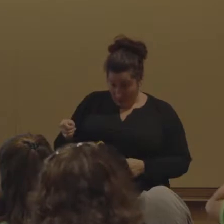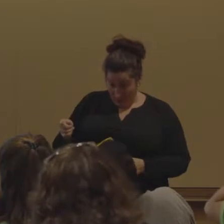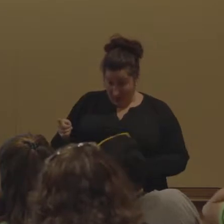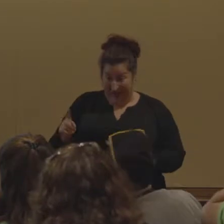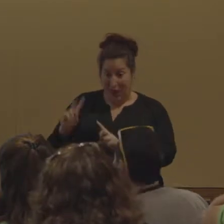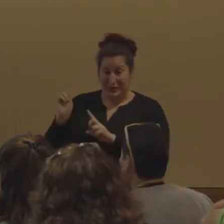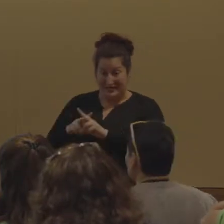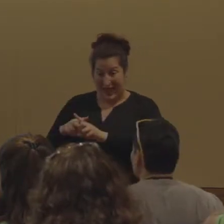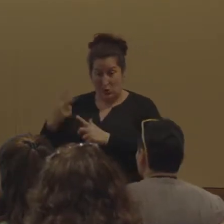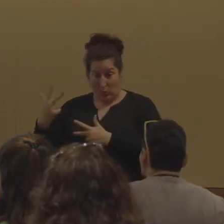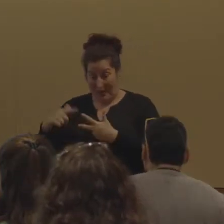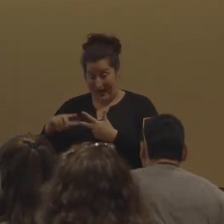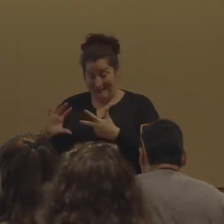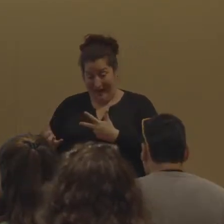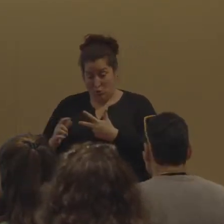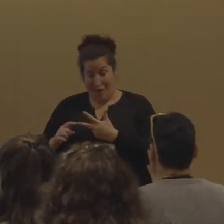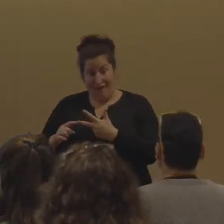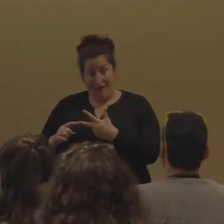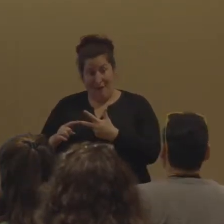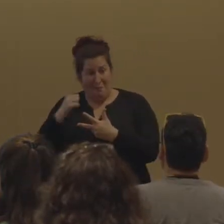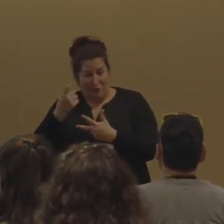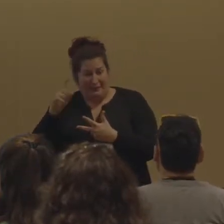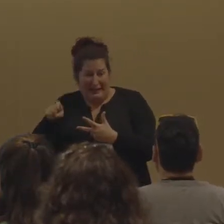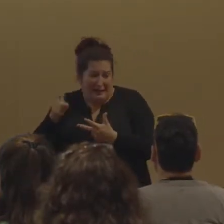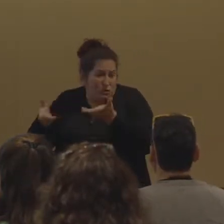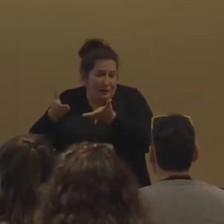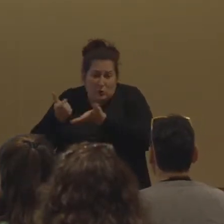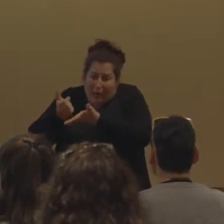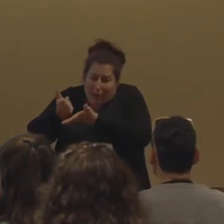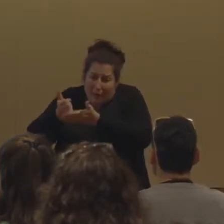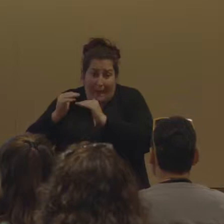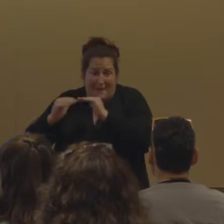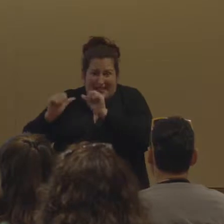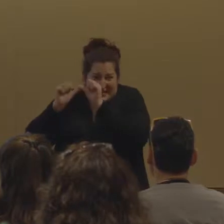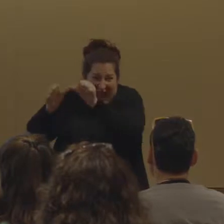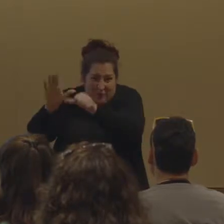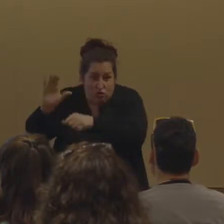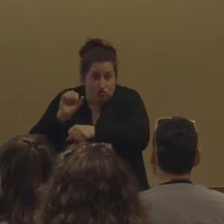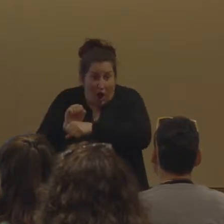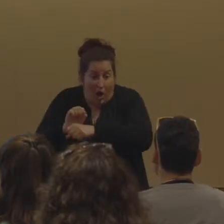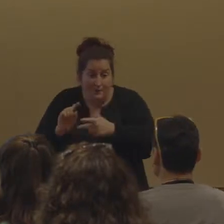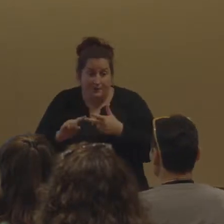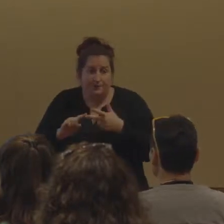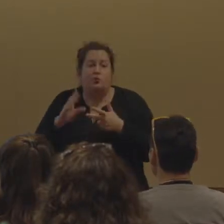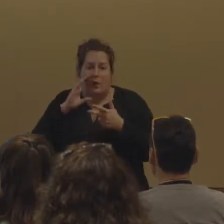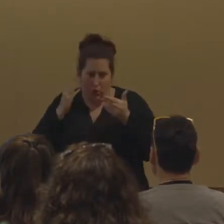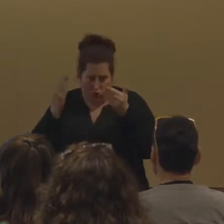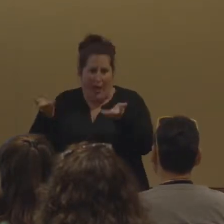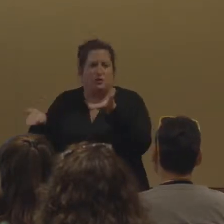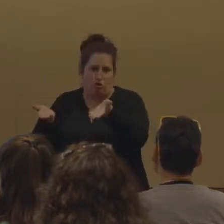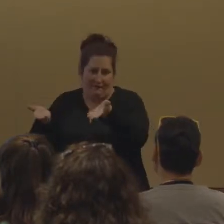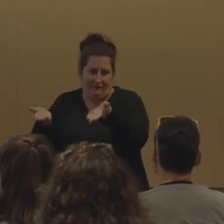they're assigned to category 3, but they just need those services to help them maintain that job, then we will go ahead and serve